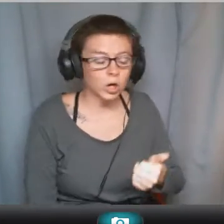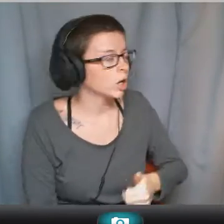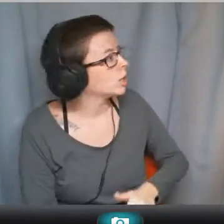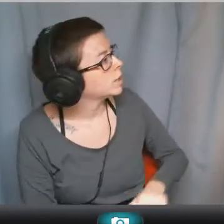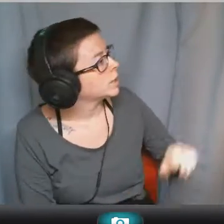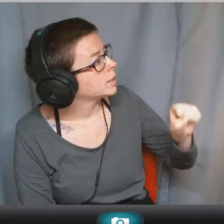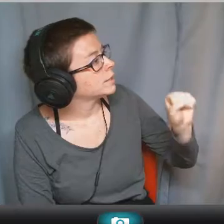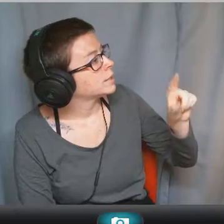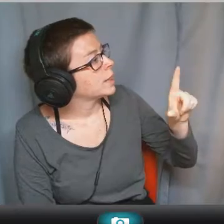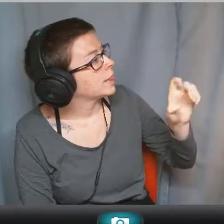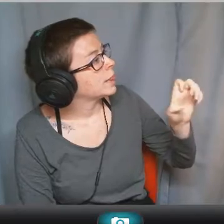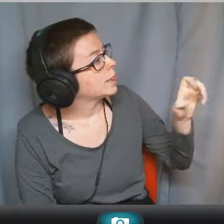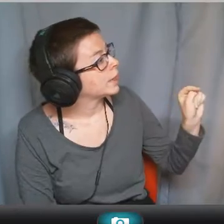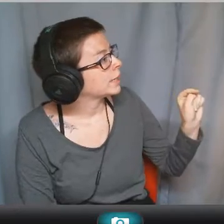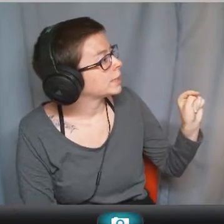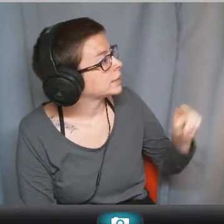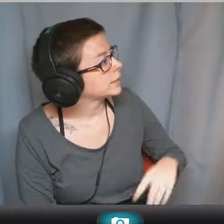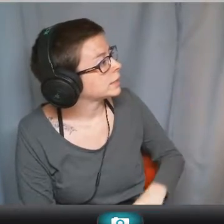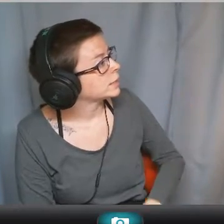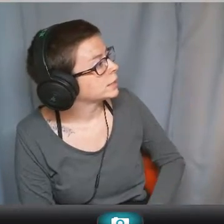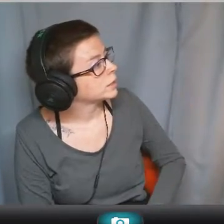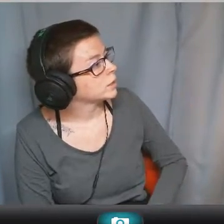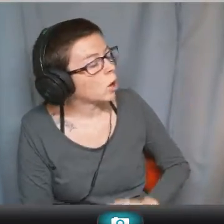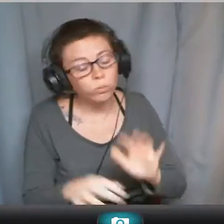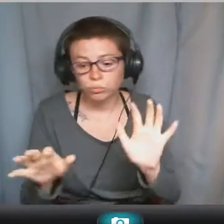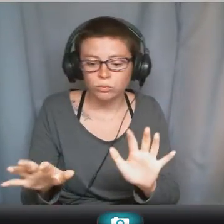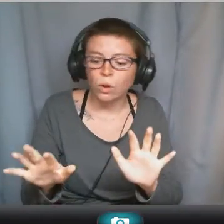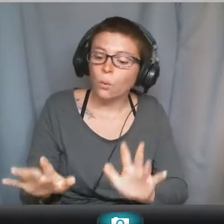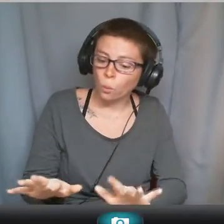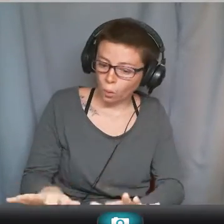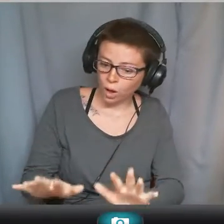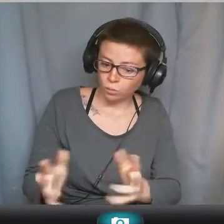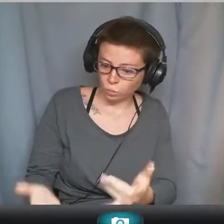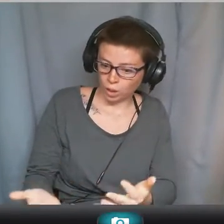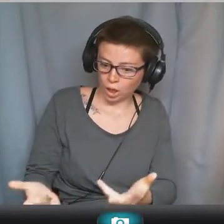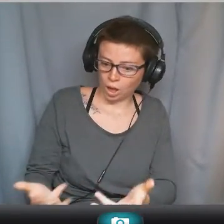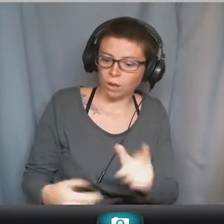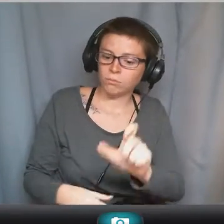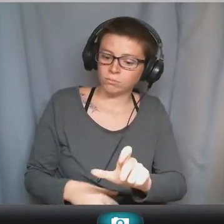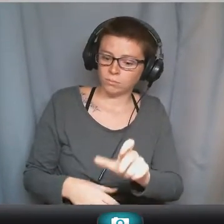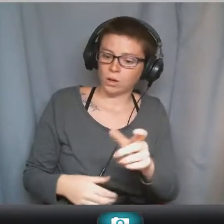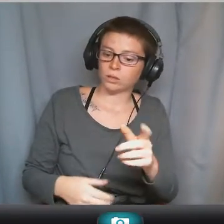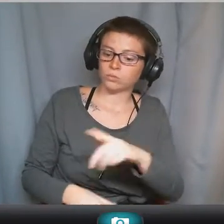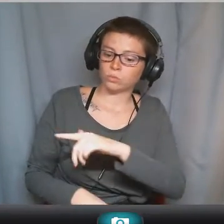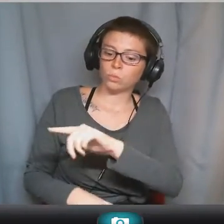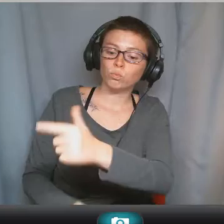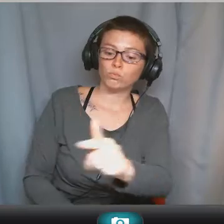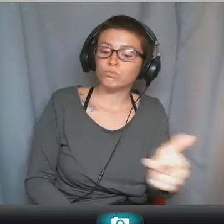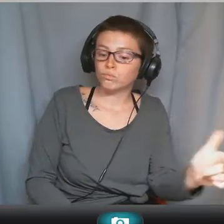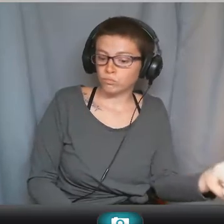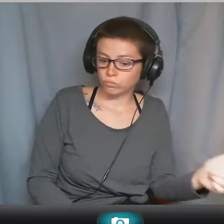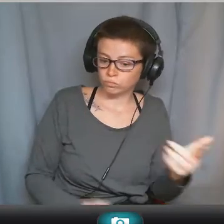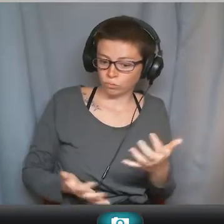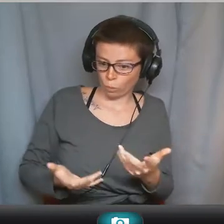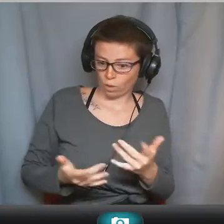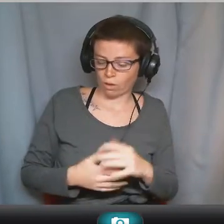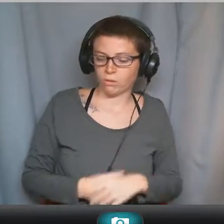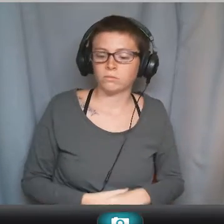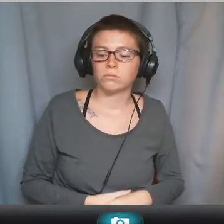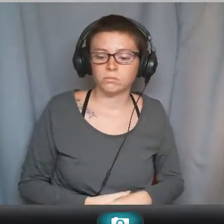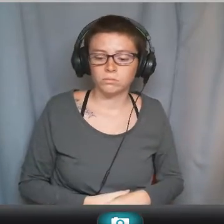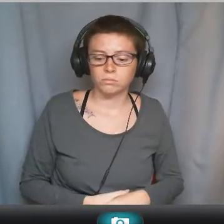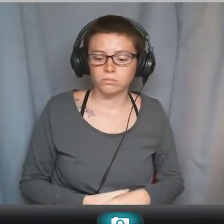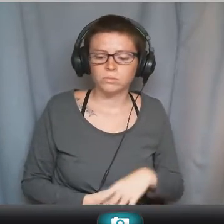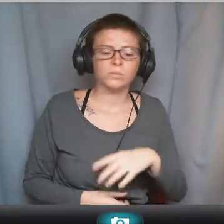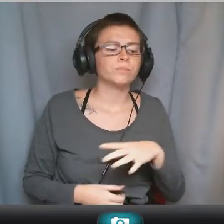turn. Caitlin? Snow. Good. When do you see snow, Caitlin? In the wintertime. Do you see